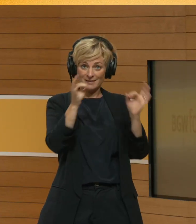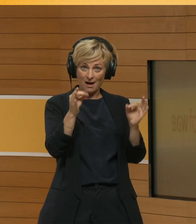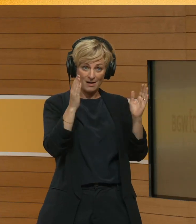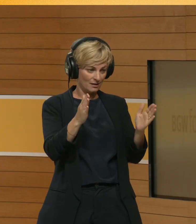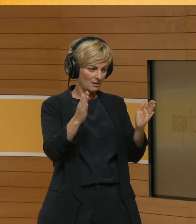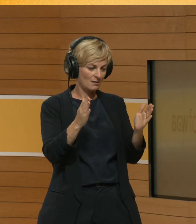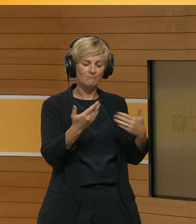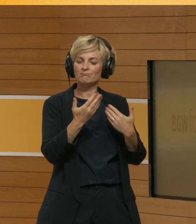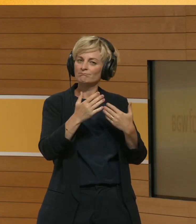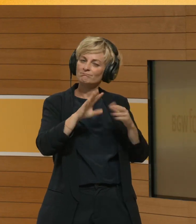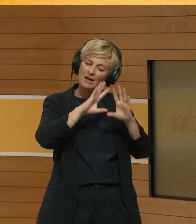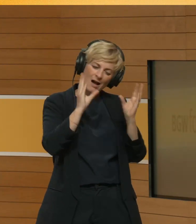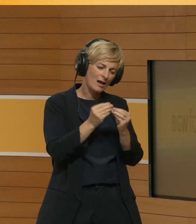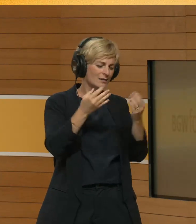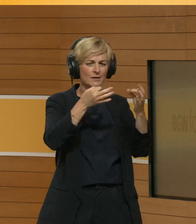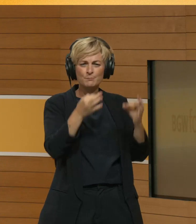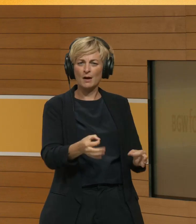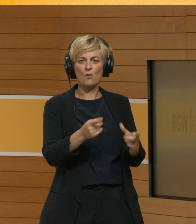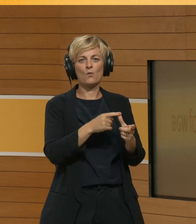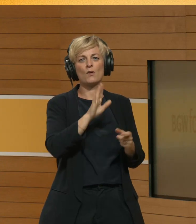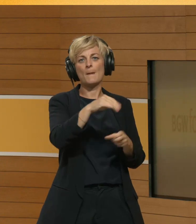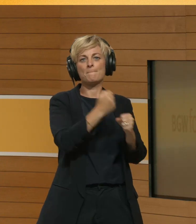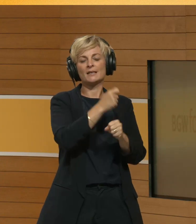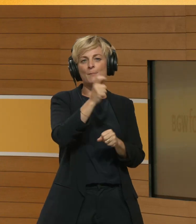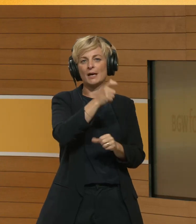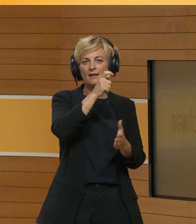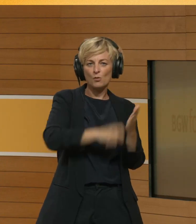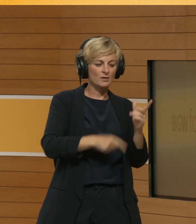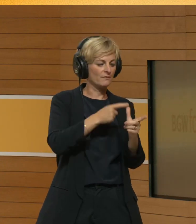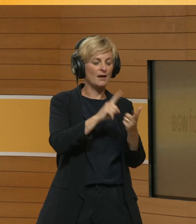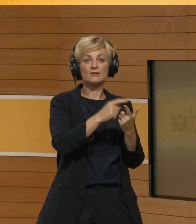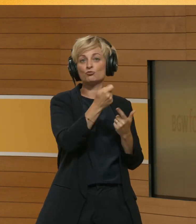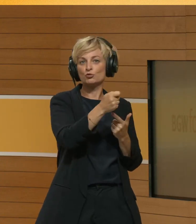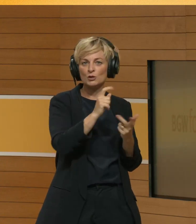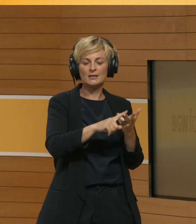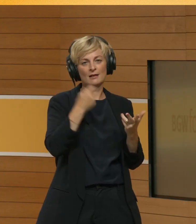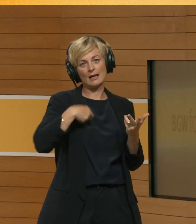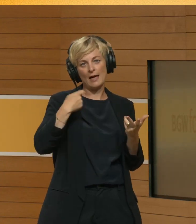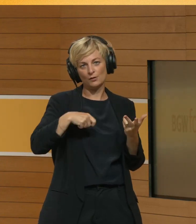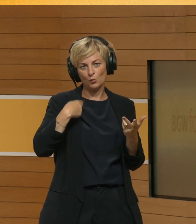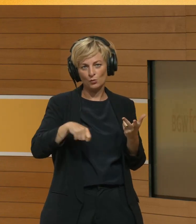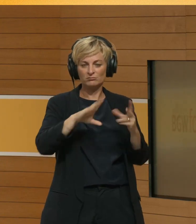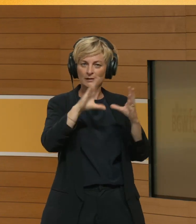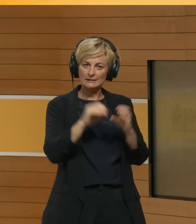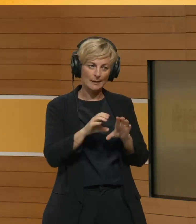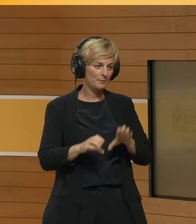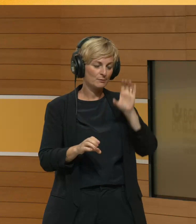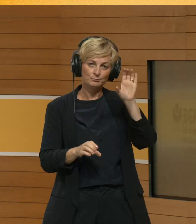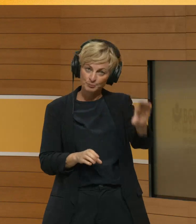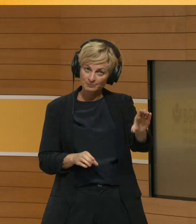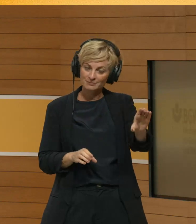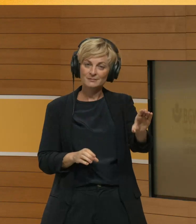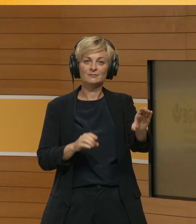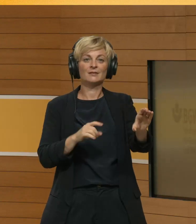their keys, they get their clothing, they get a package of everything, and just say, okay, now you can start working. We